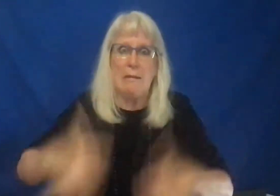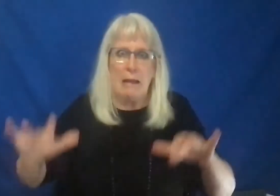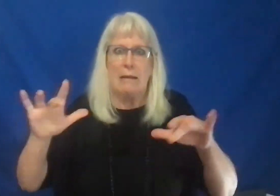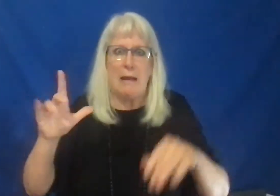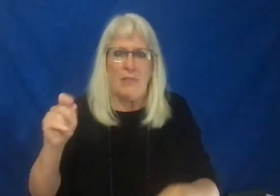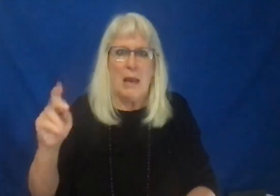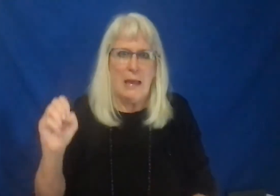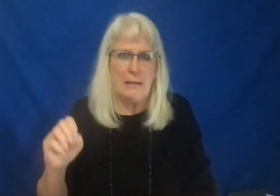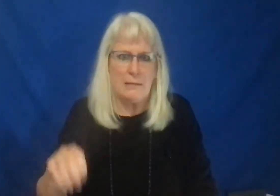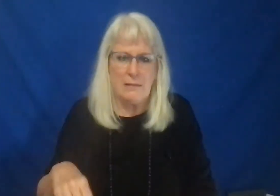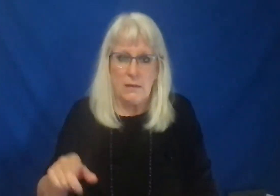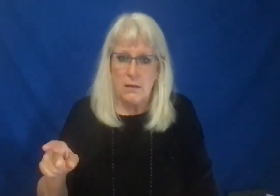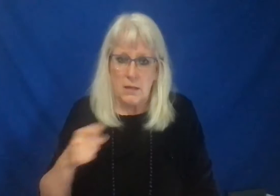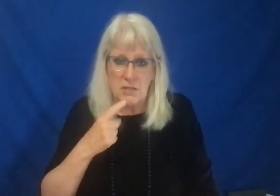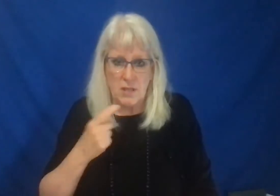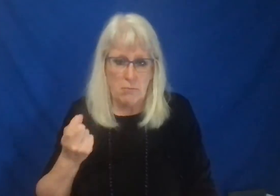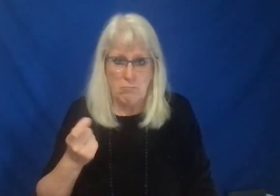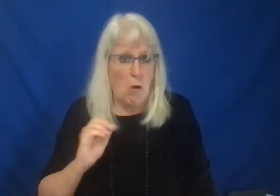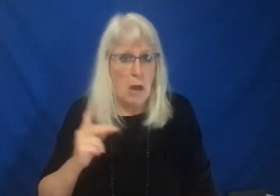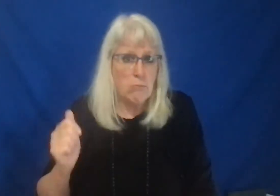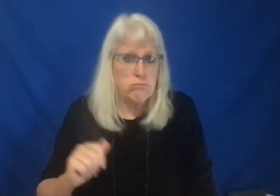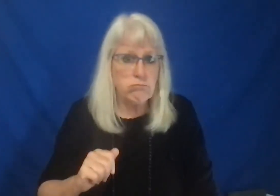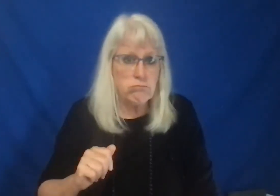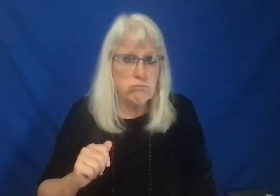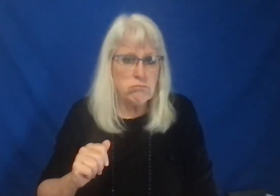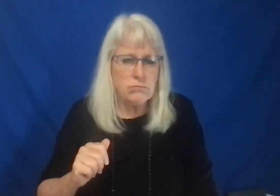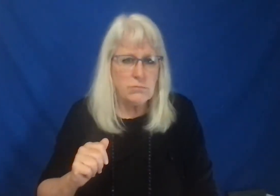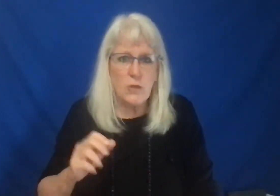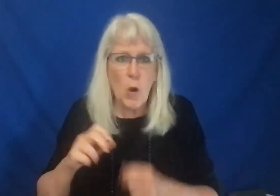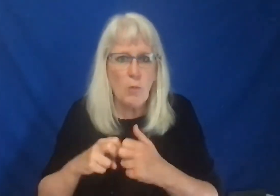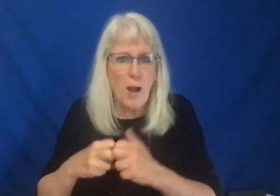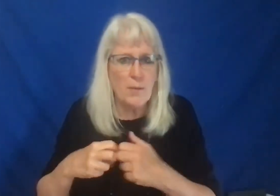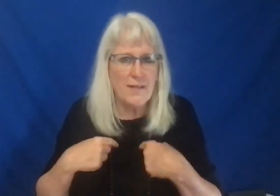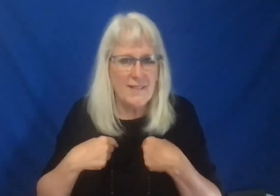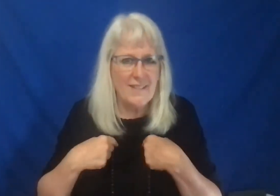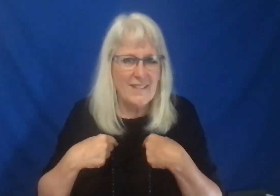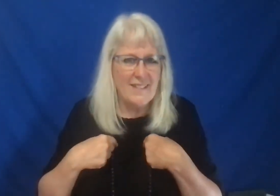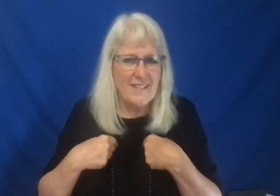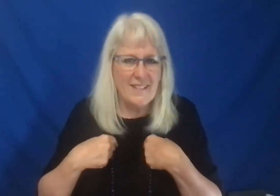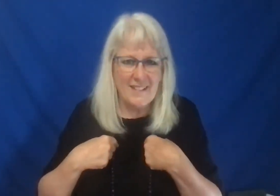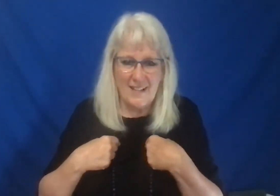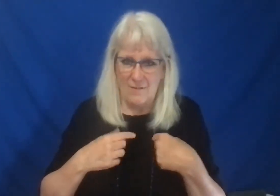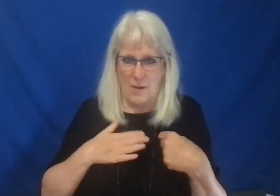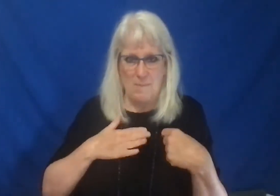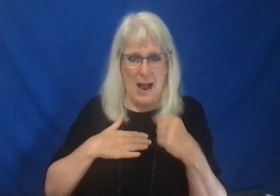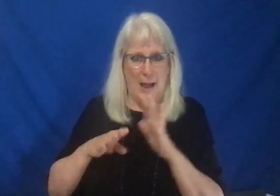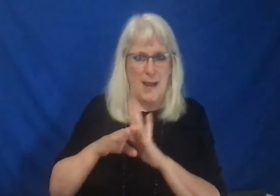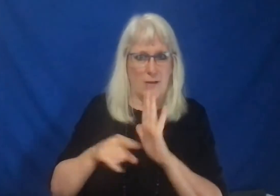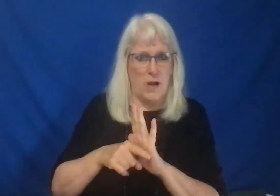said, not a problem. But I don't have the skill set from my background to know how to do that